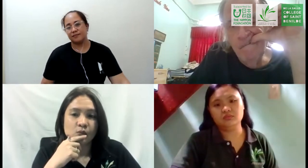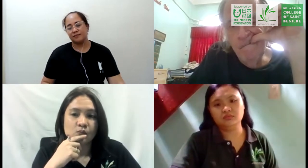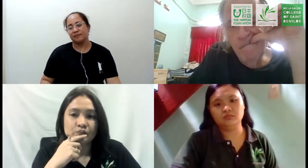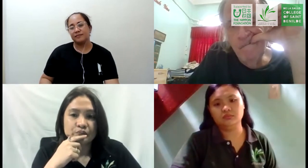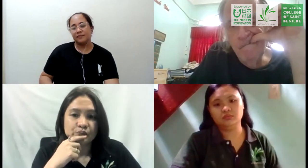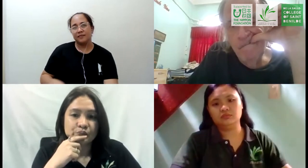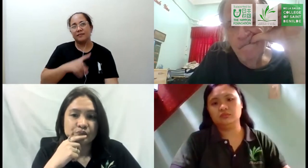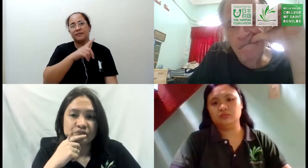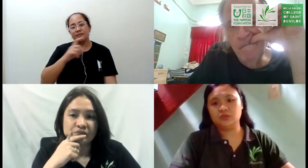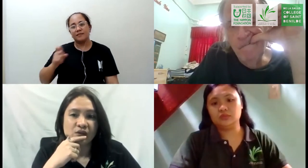So what do you guys think?